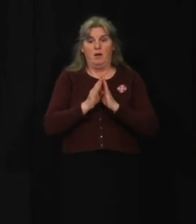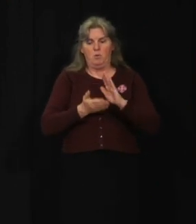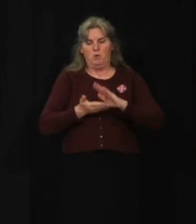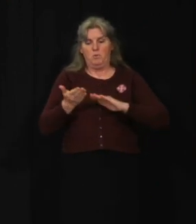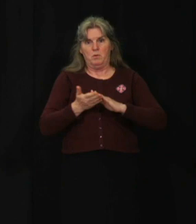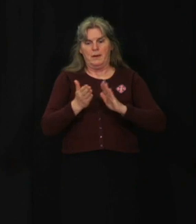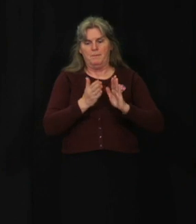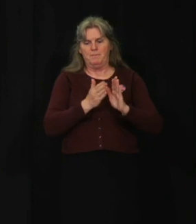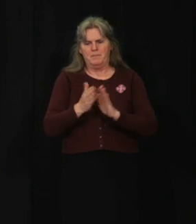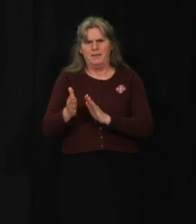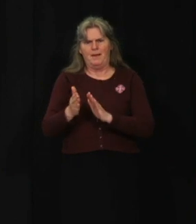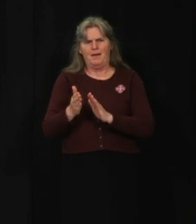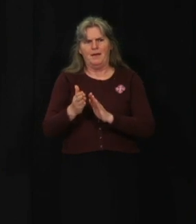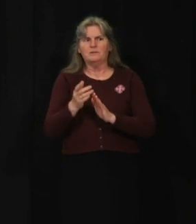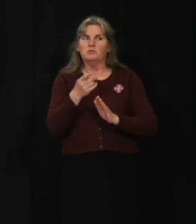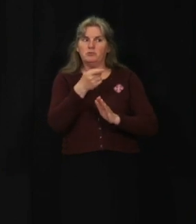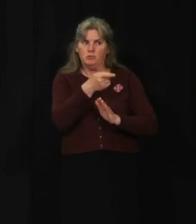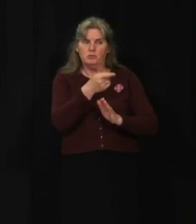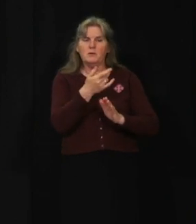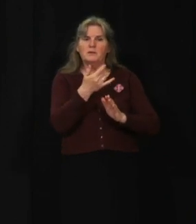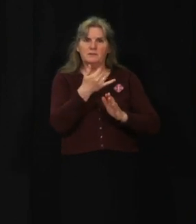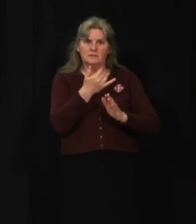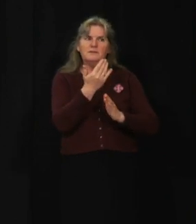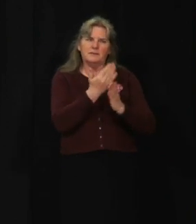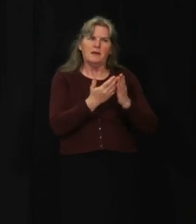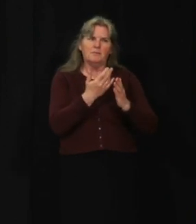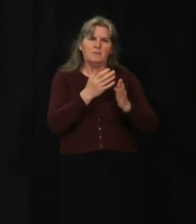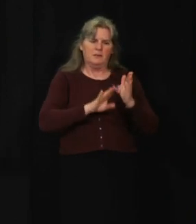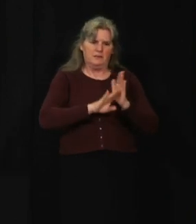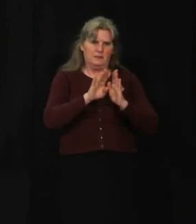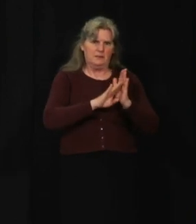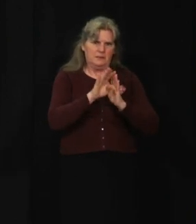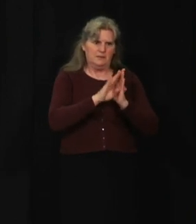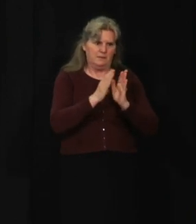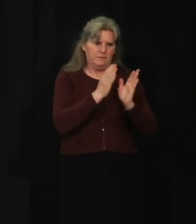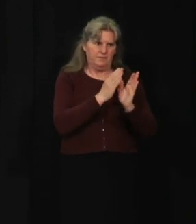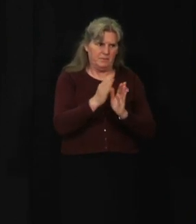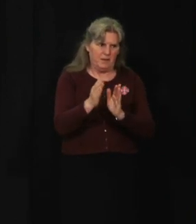still guidelines are being developed, there are some guidelines available now. But